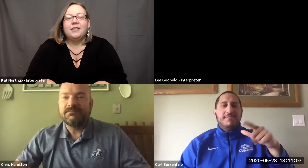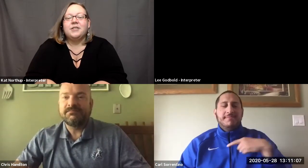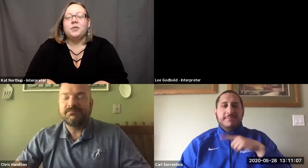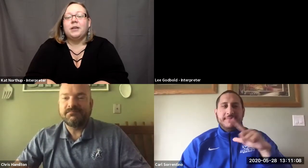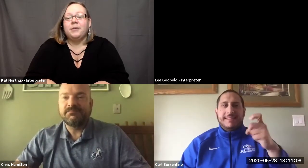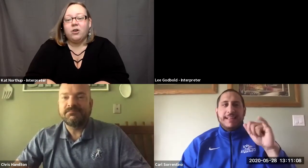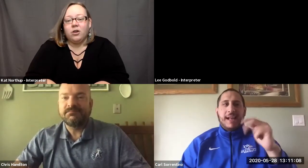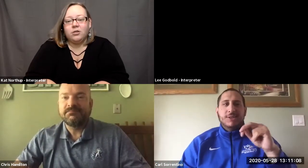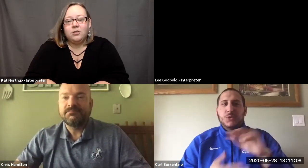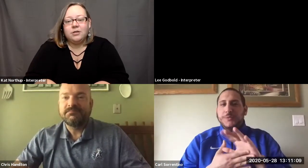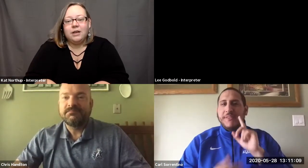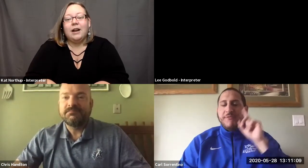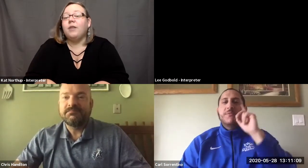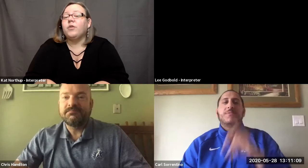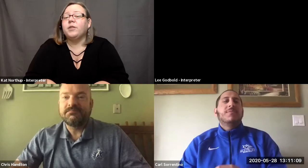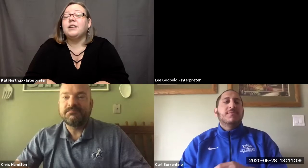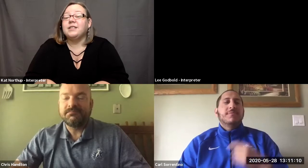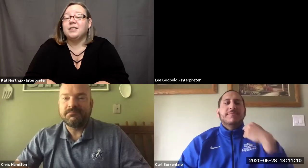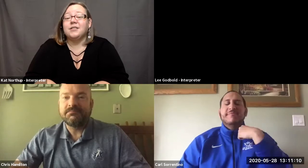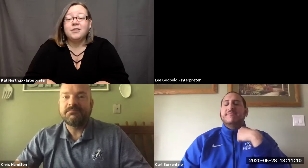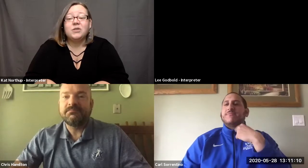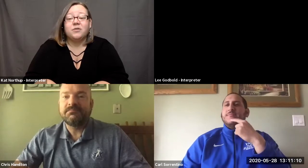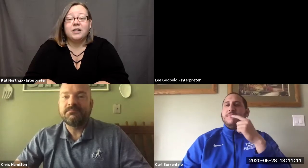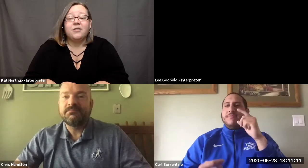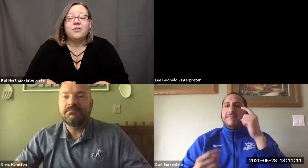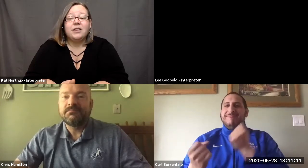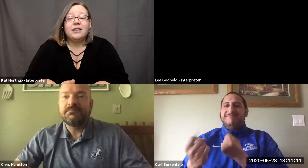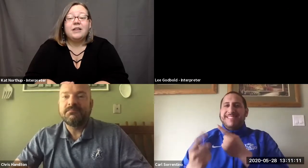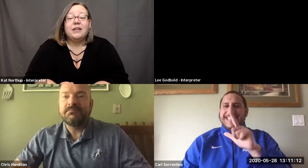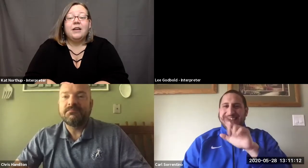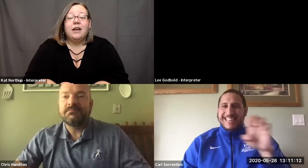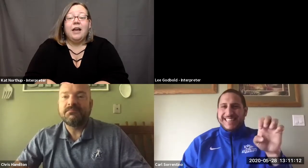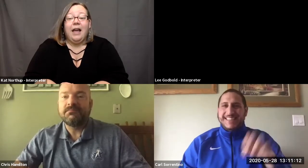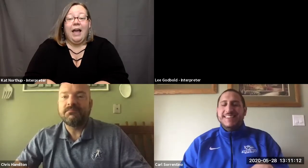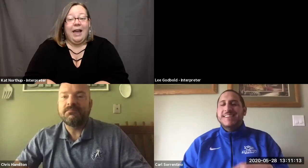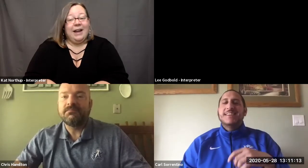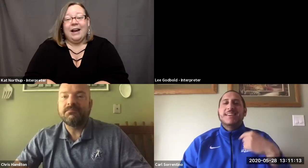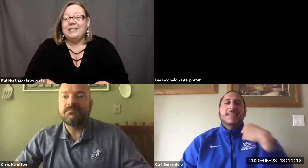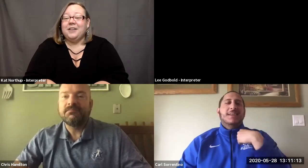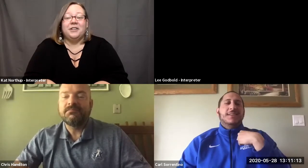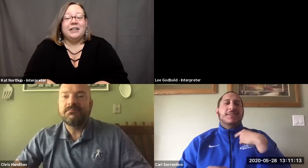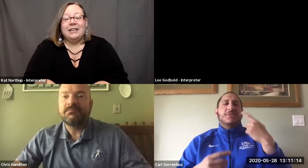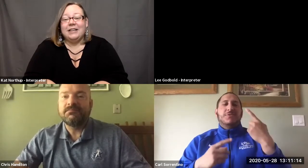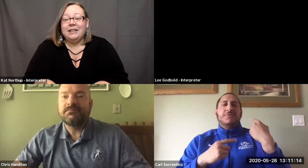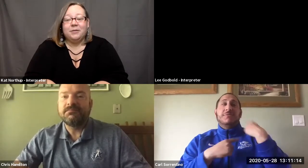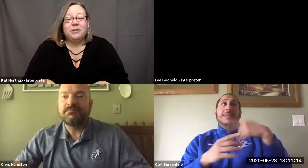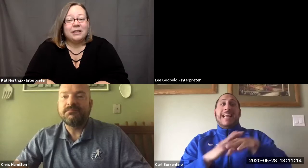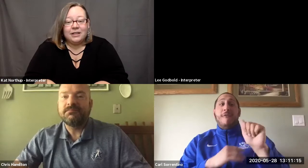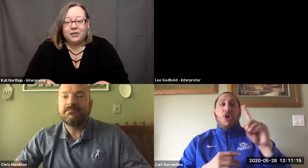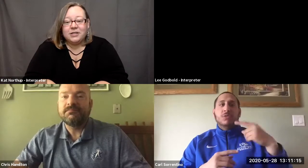So my name is Carl, and I'm from the Lexington School for the Deaf. And I definitely completely understand